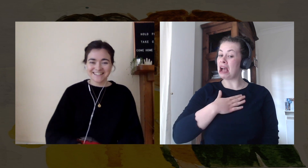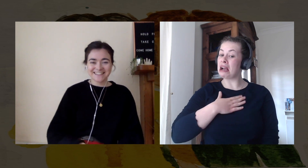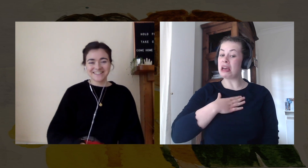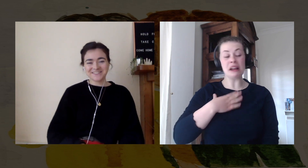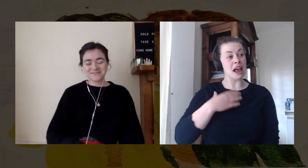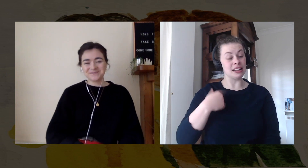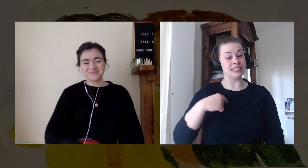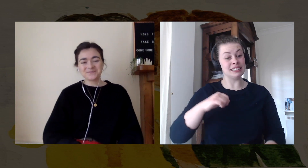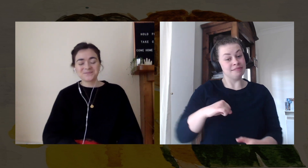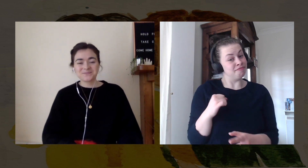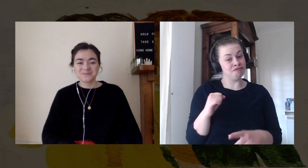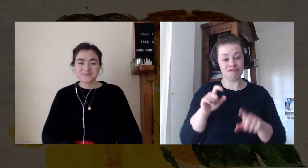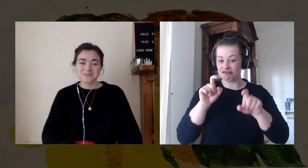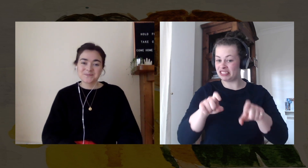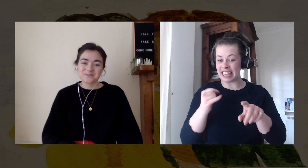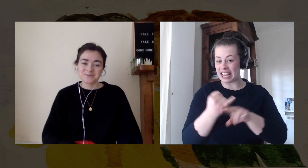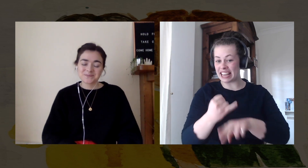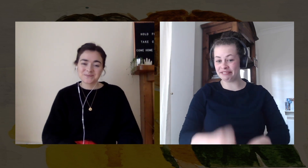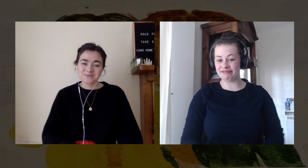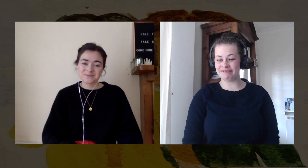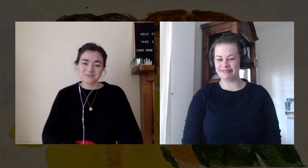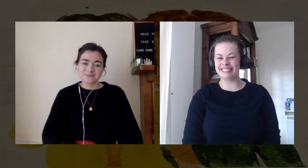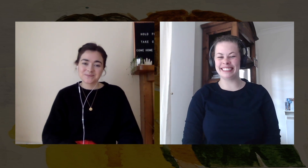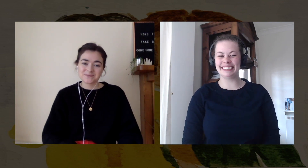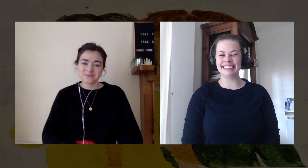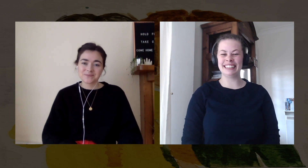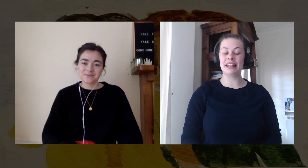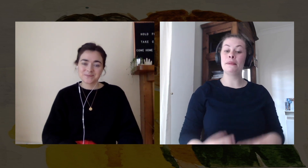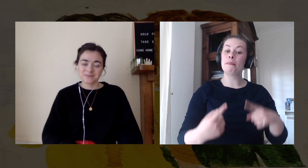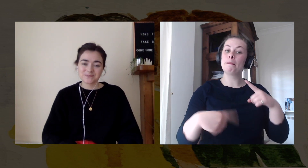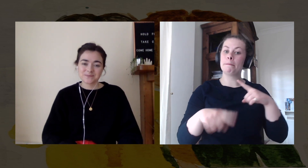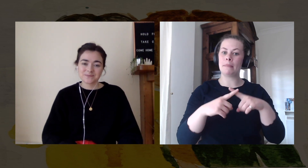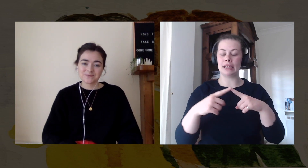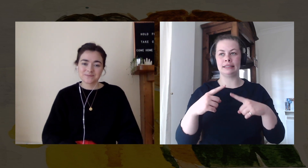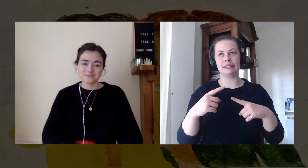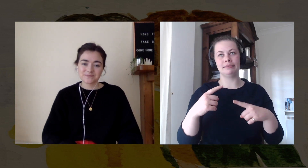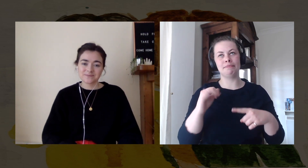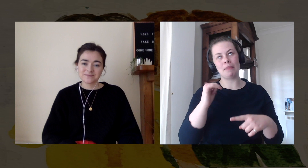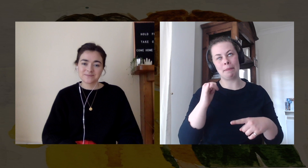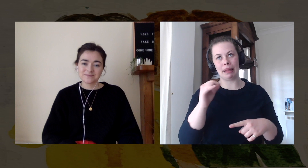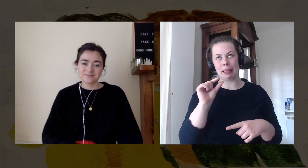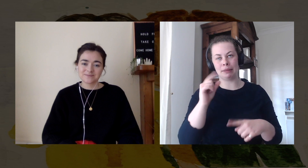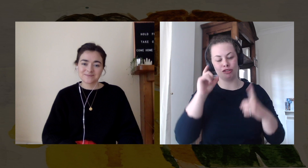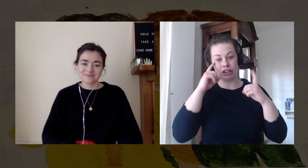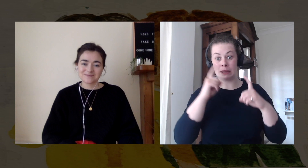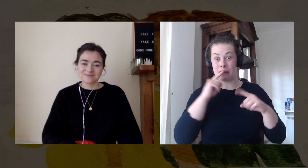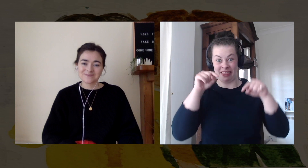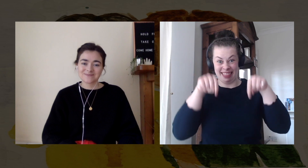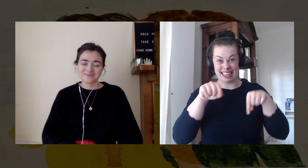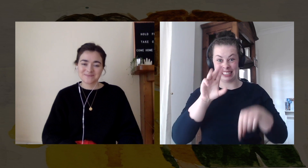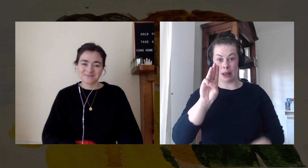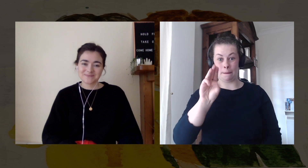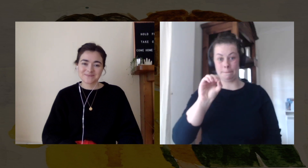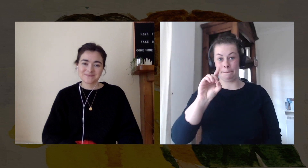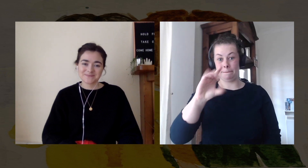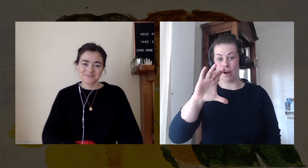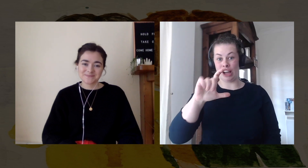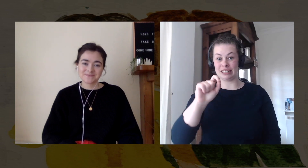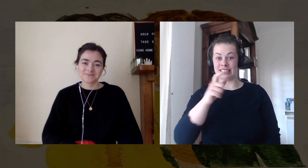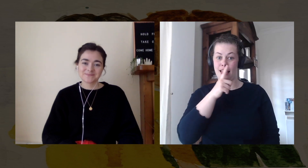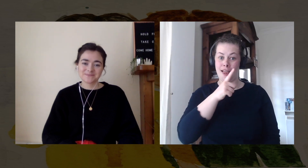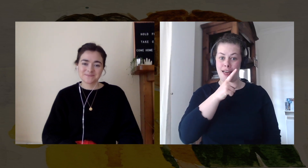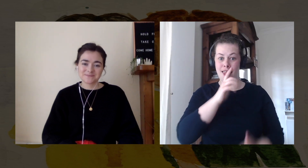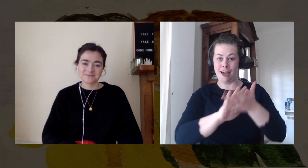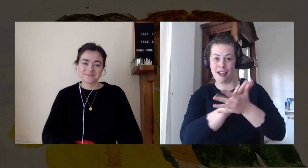Even if it goes absolutely nowhere, it's so nice to talk about these topics. It's so fun. I love talking about interpreting. So anything related to